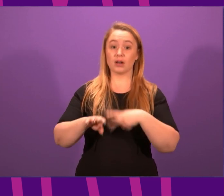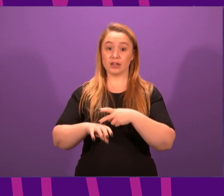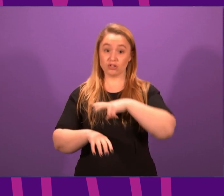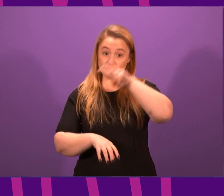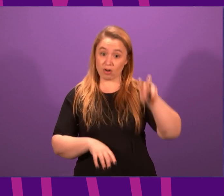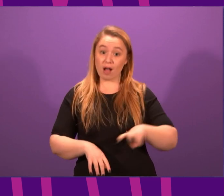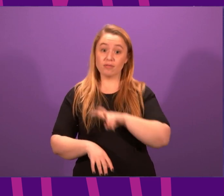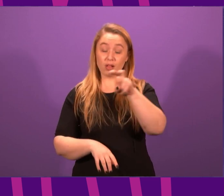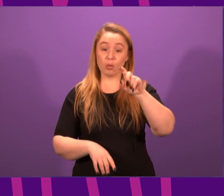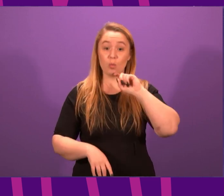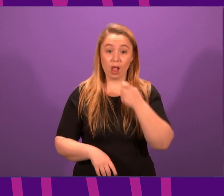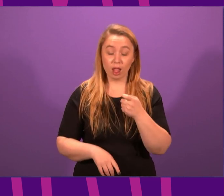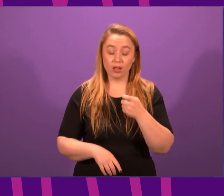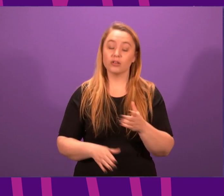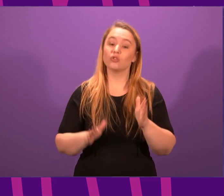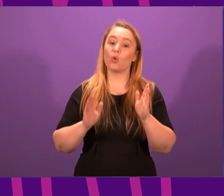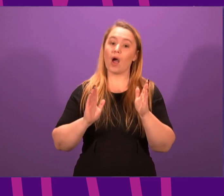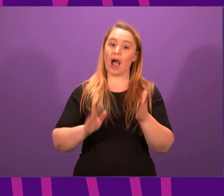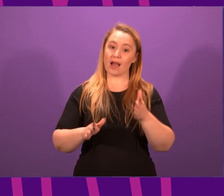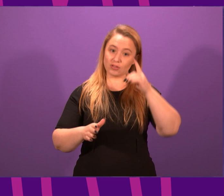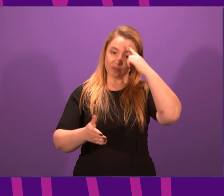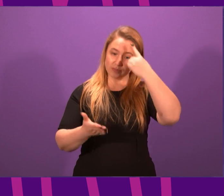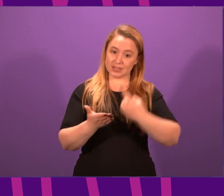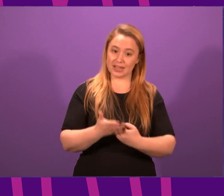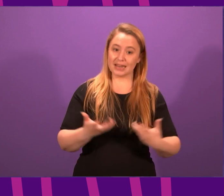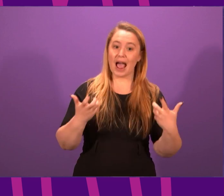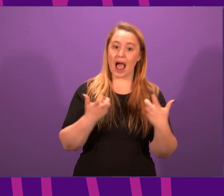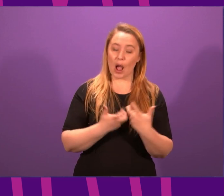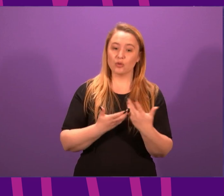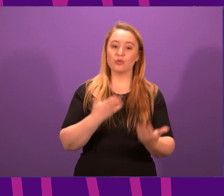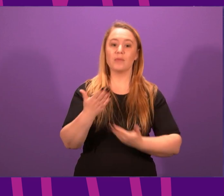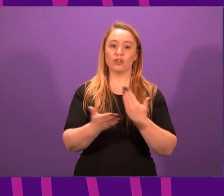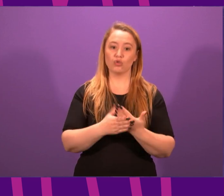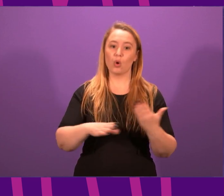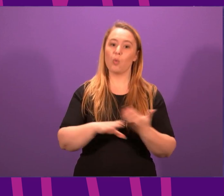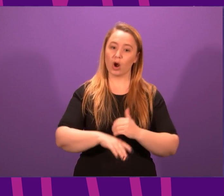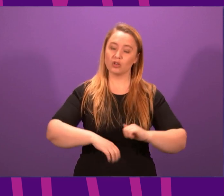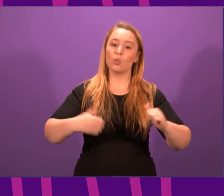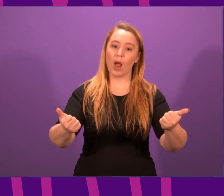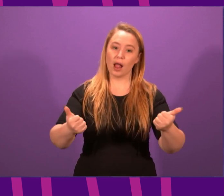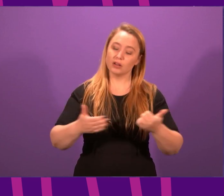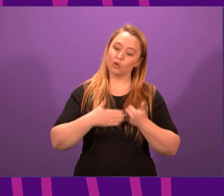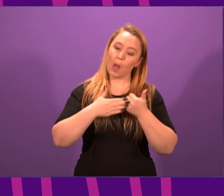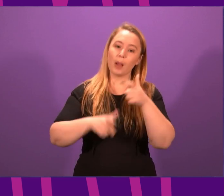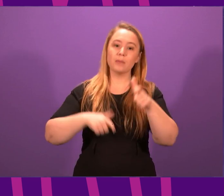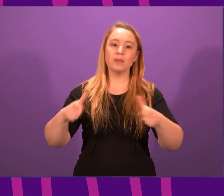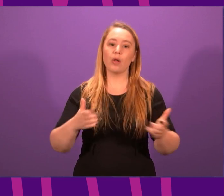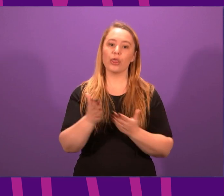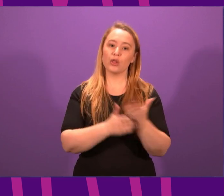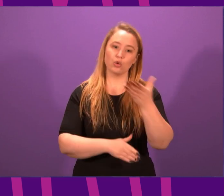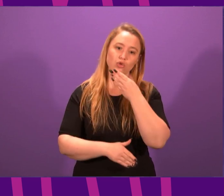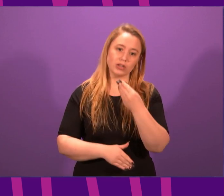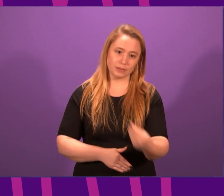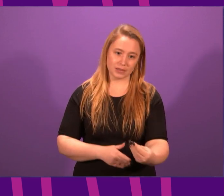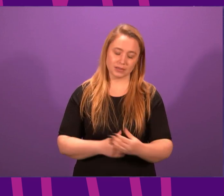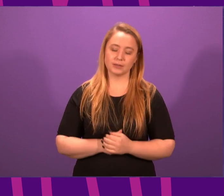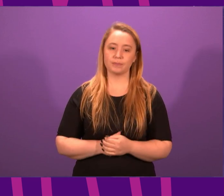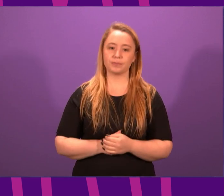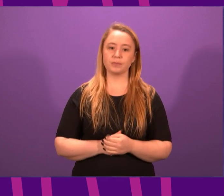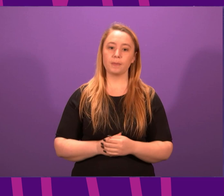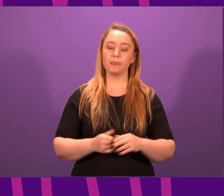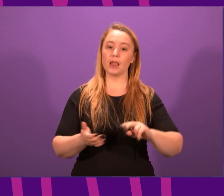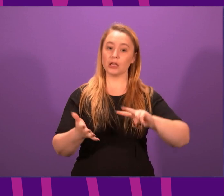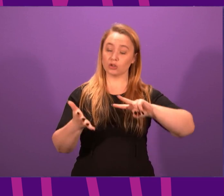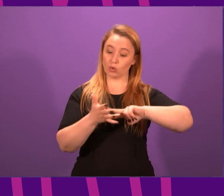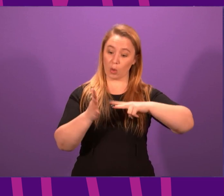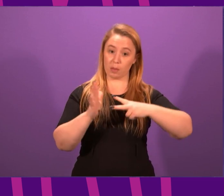together to find a way that makes things work for people over the festive period. Now, the plan unveiled